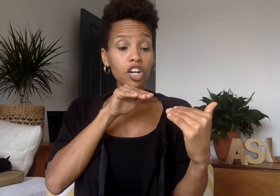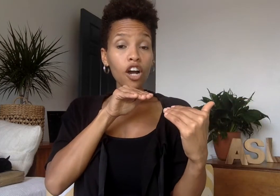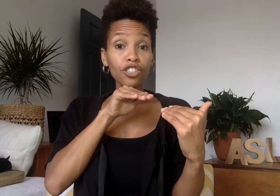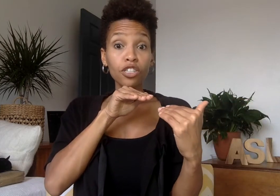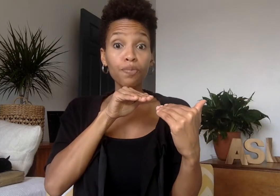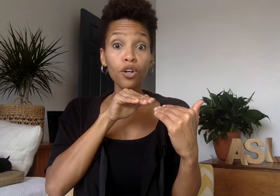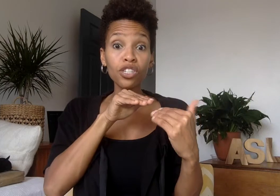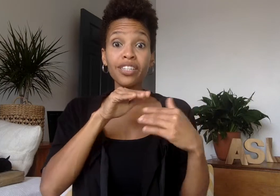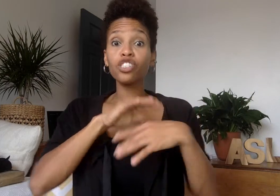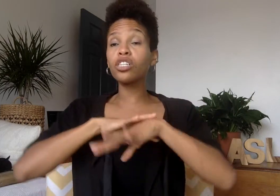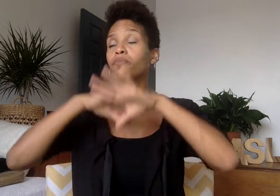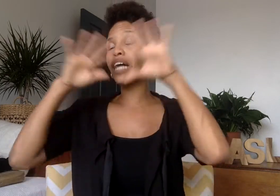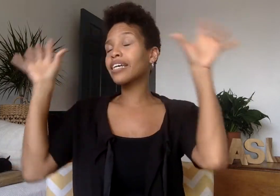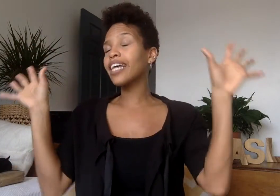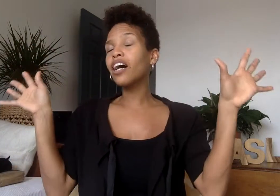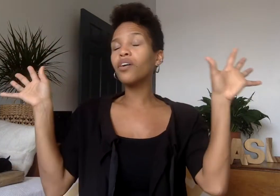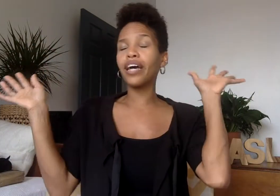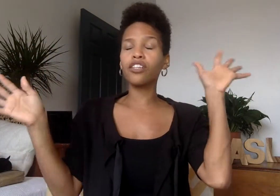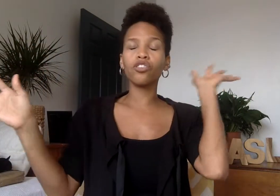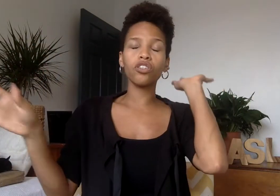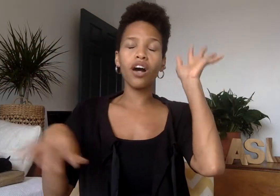car just approaches, then she blacks out and has her little